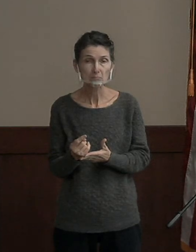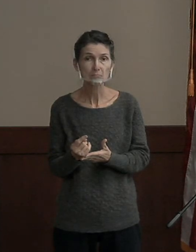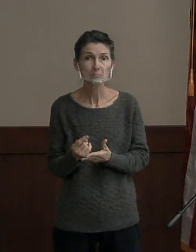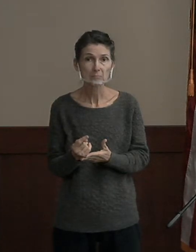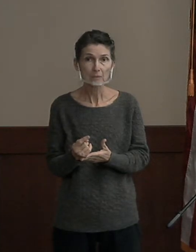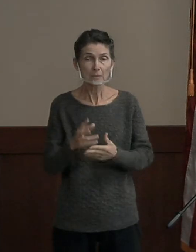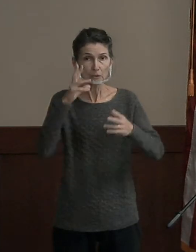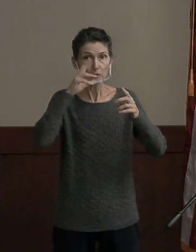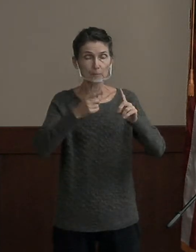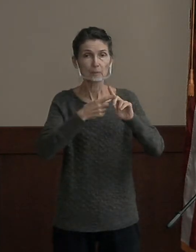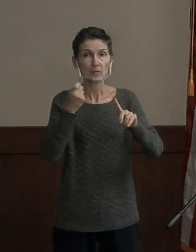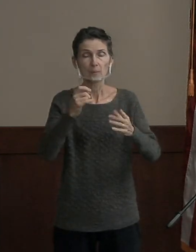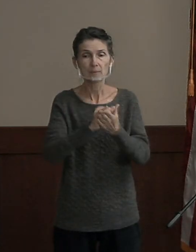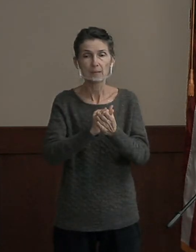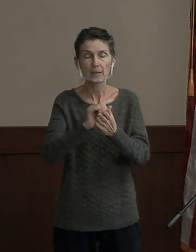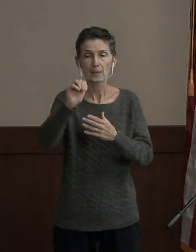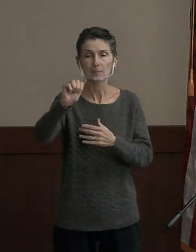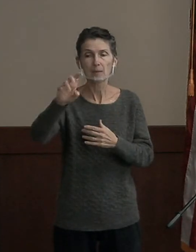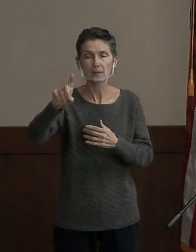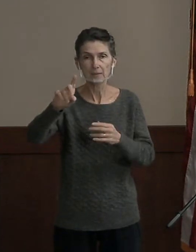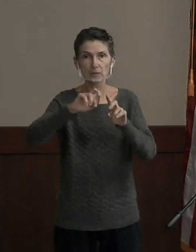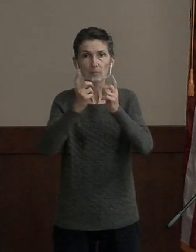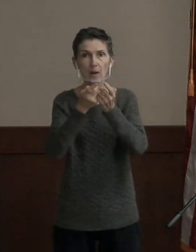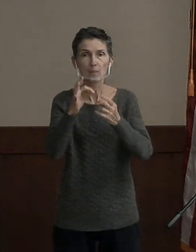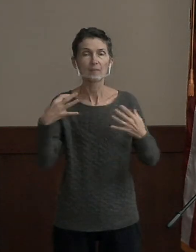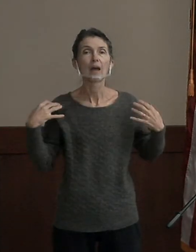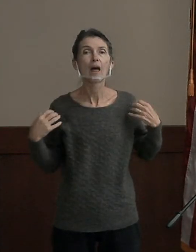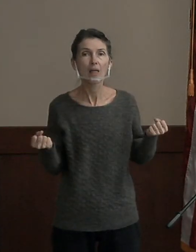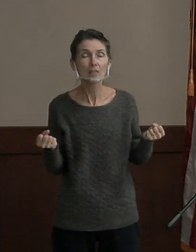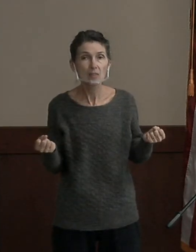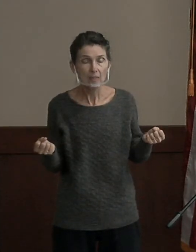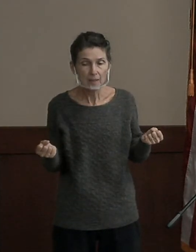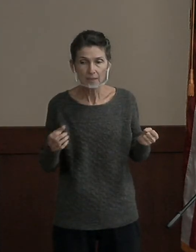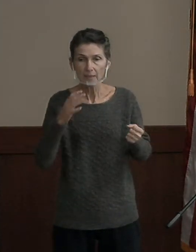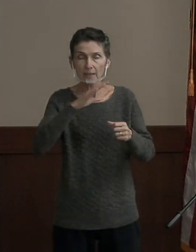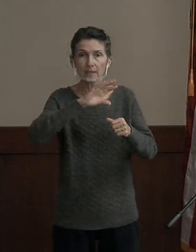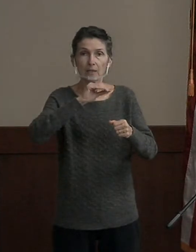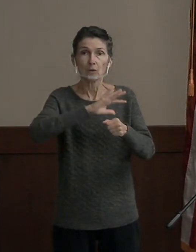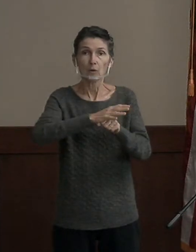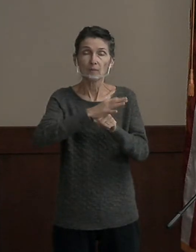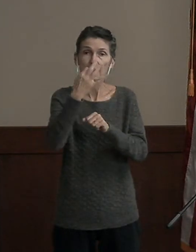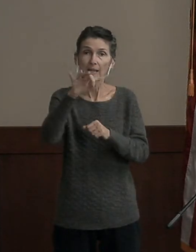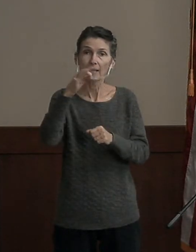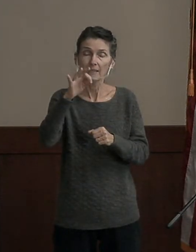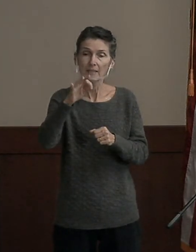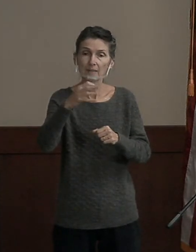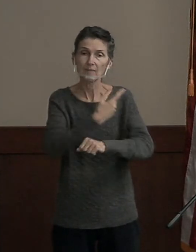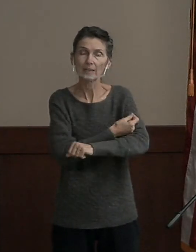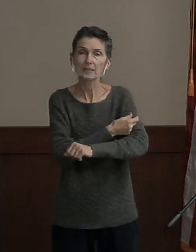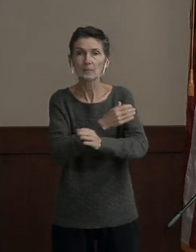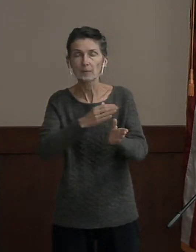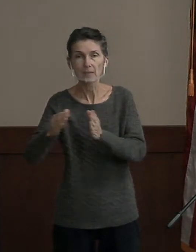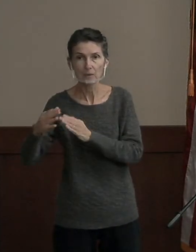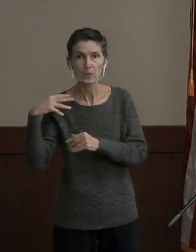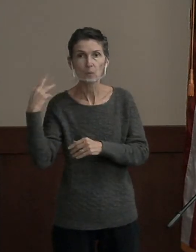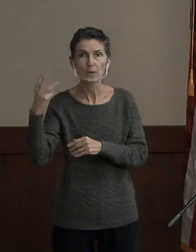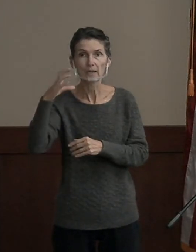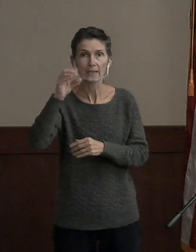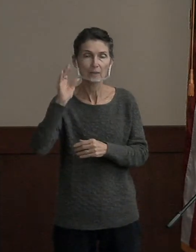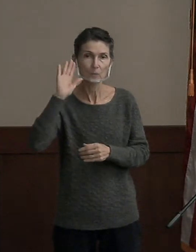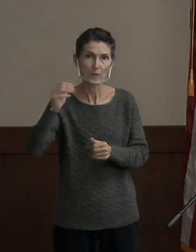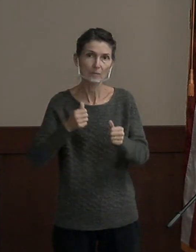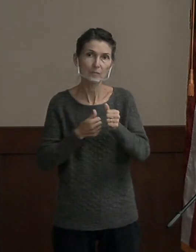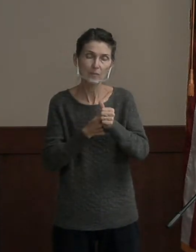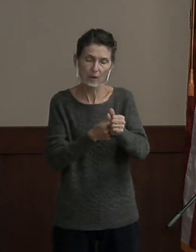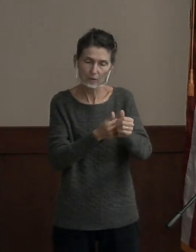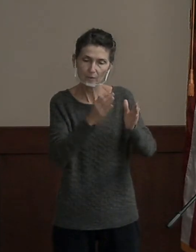As determined by the Maryland Department of Health and their COVID-19 vaccination plan, Washington County is going to follow a